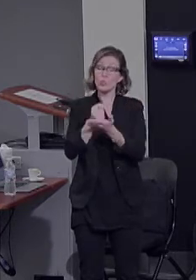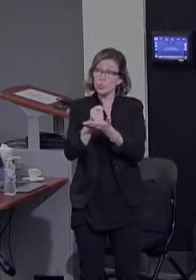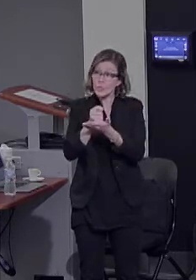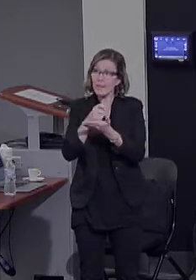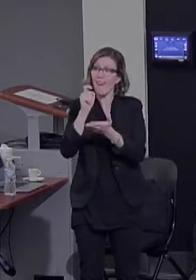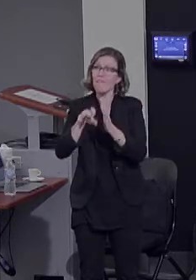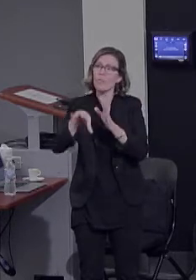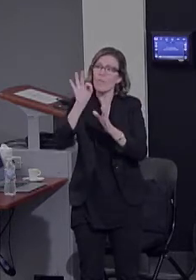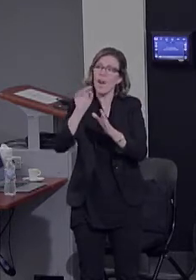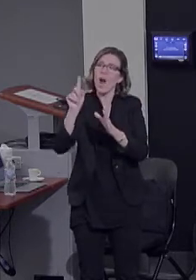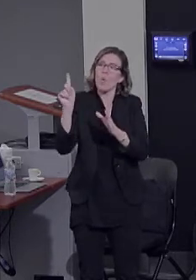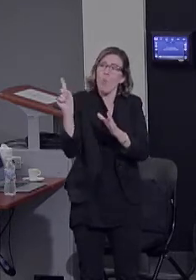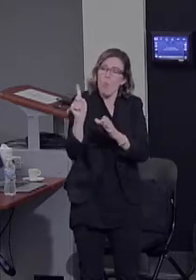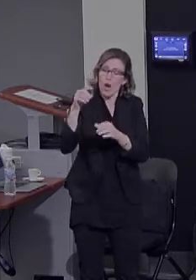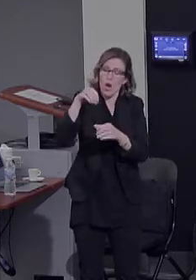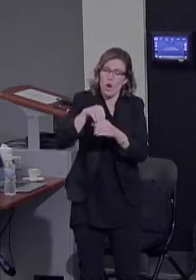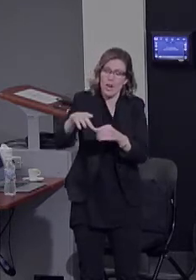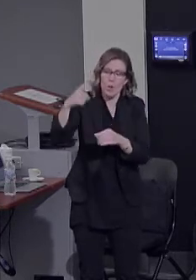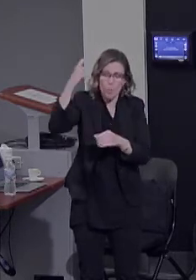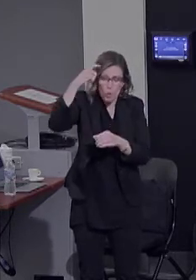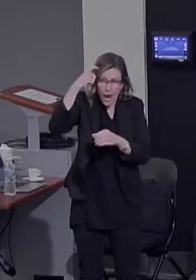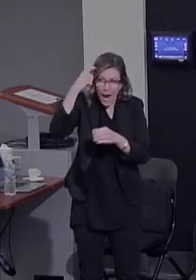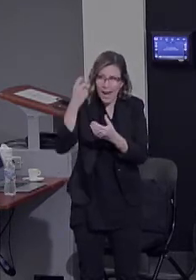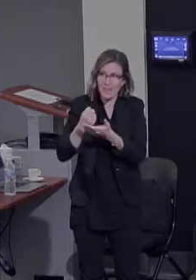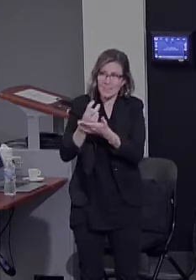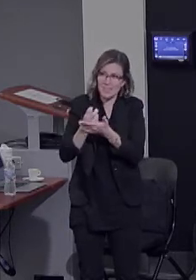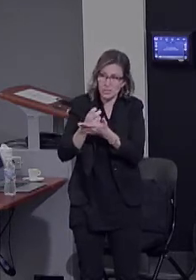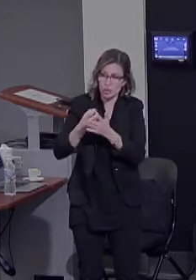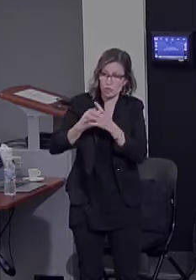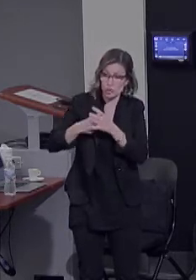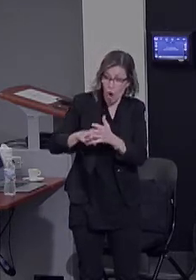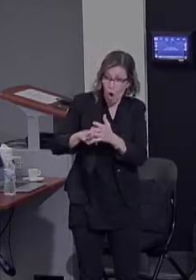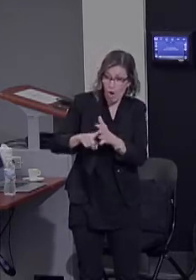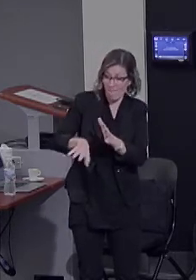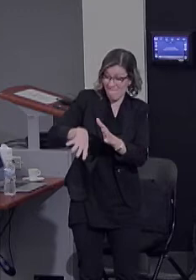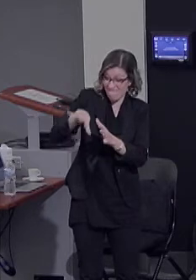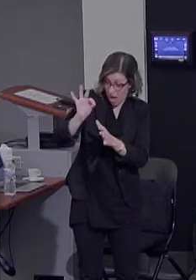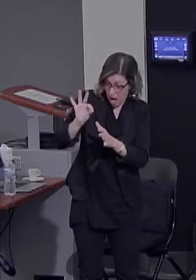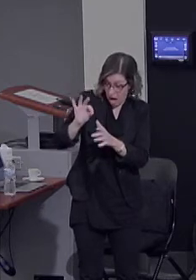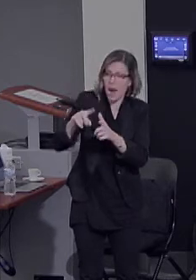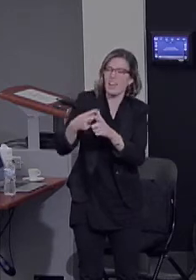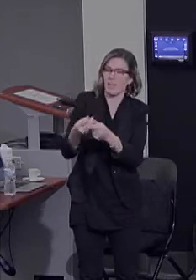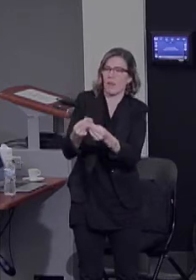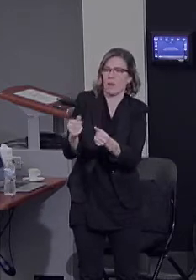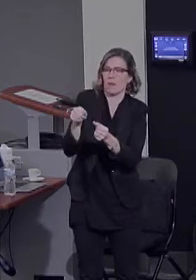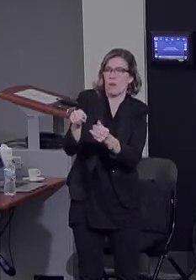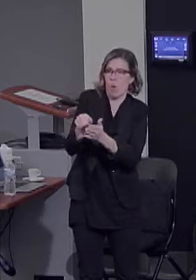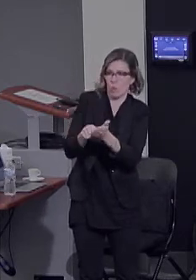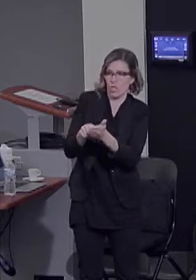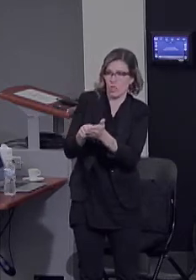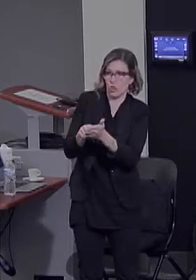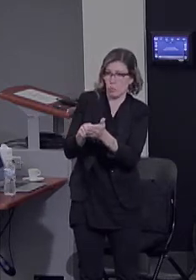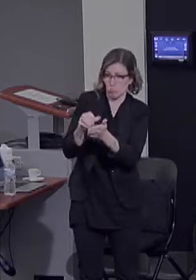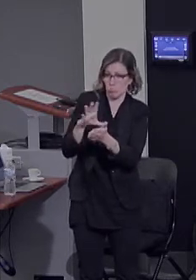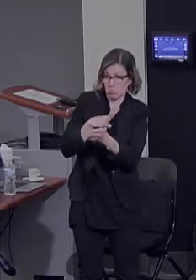is the focus inside the brain, to eliminate it, and in this case, the patient is okay, it's